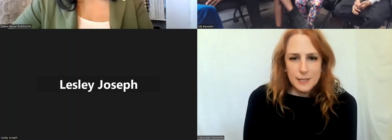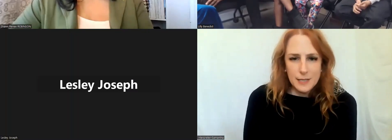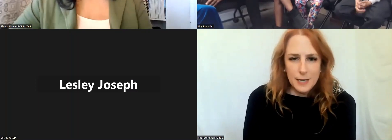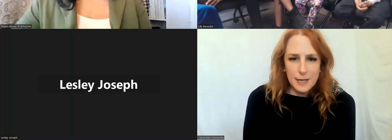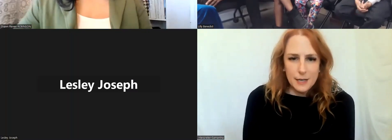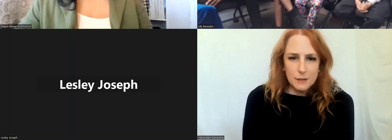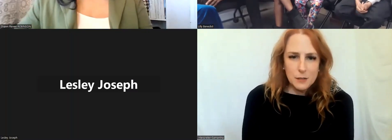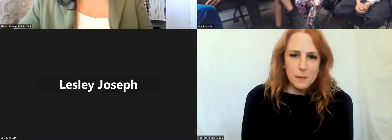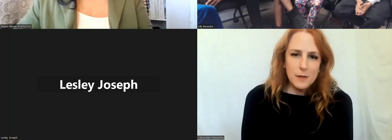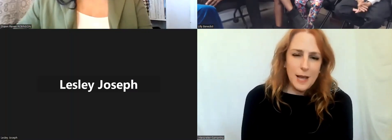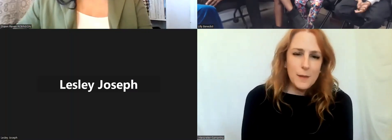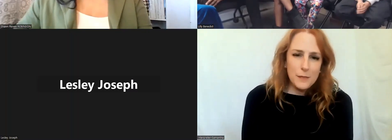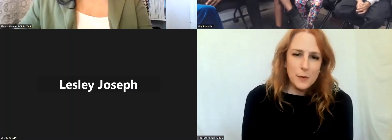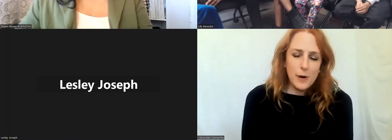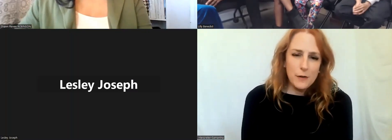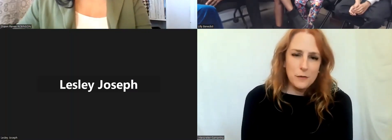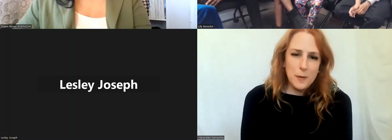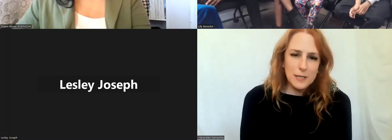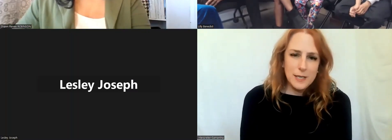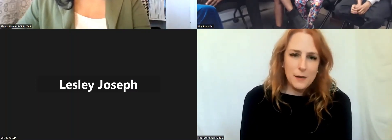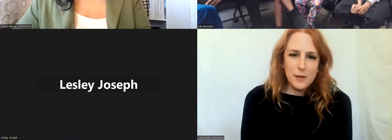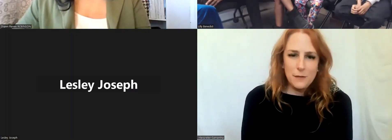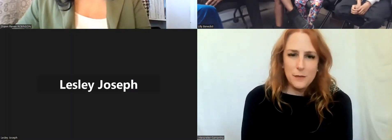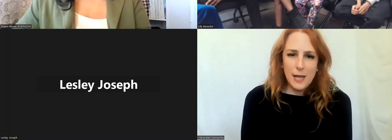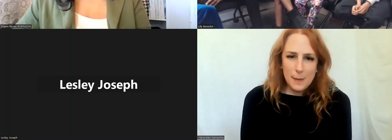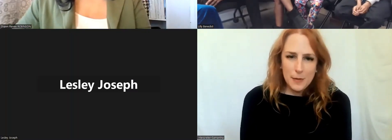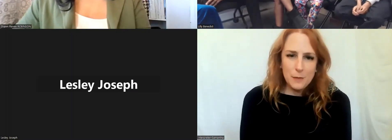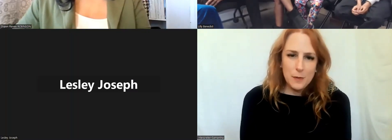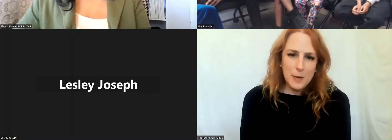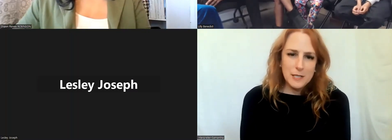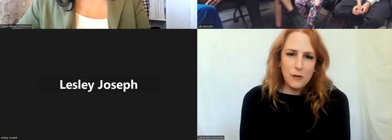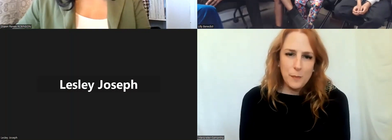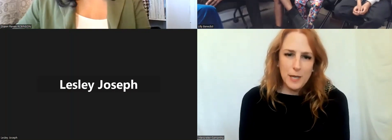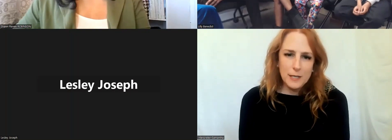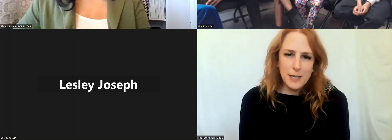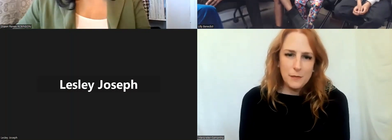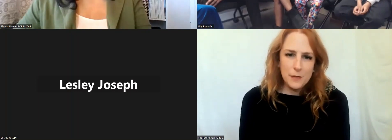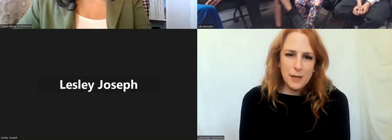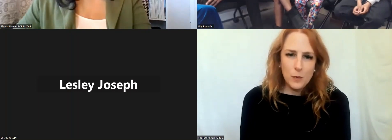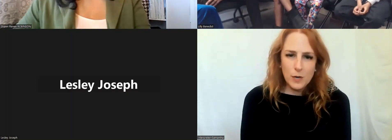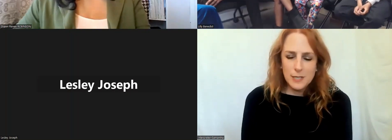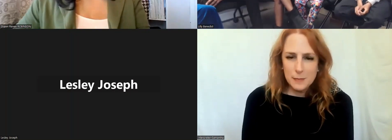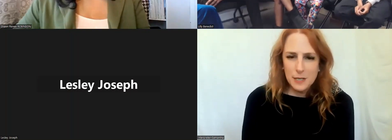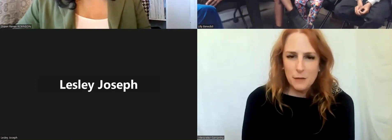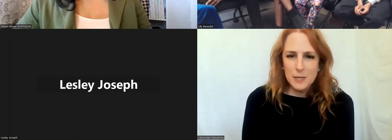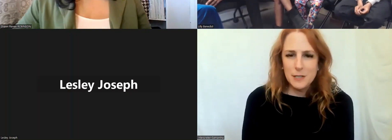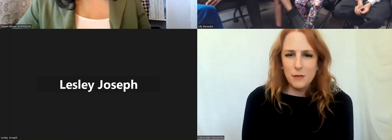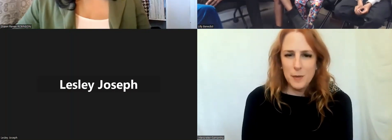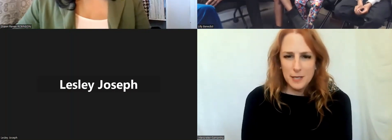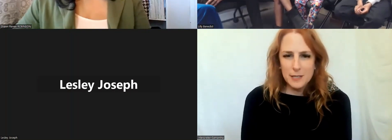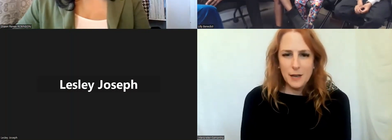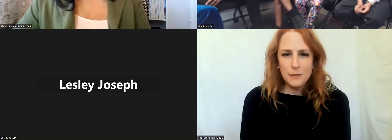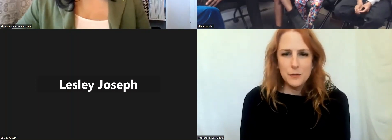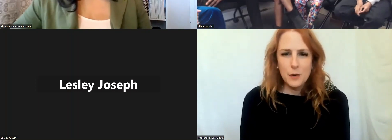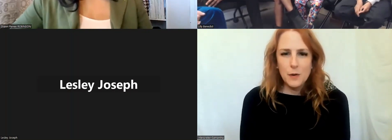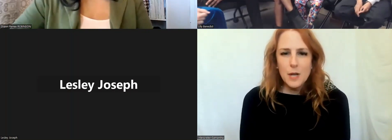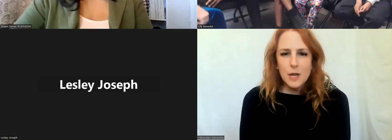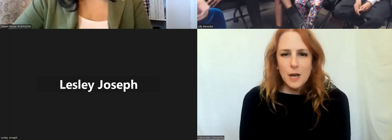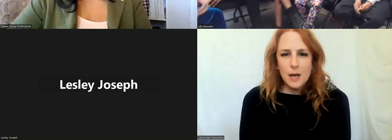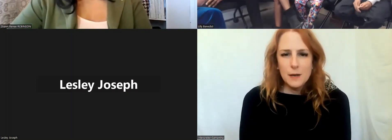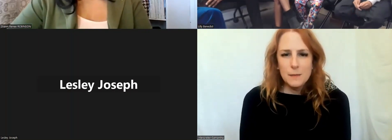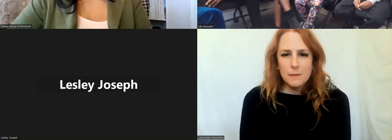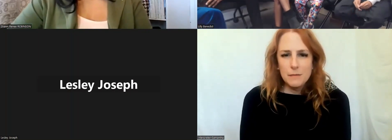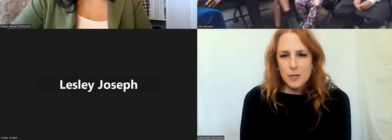This destiny, now I feel proud of being deaf, and I feel happy with myself being deaf, and I'm more accepting of myself being deaf.